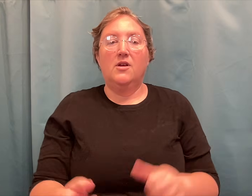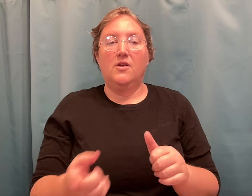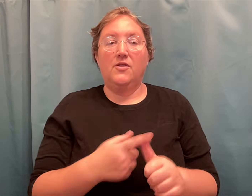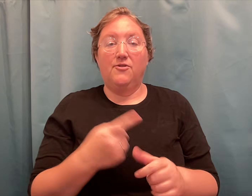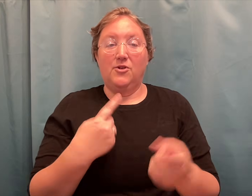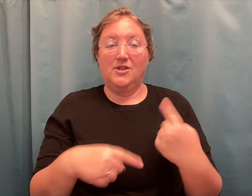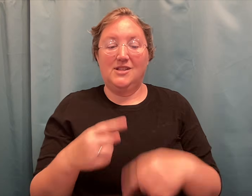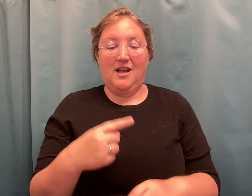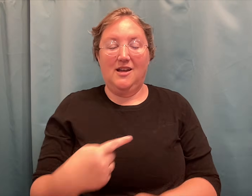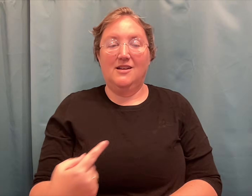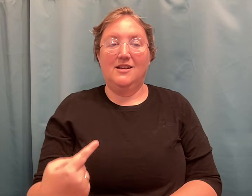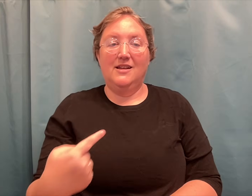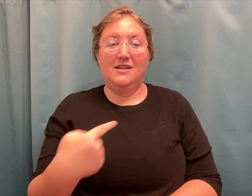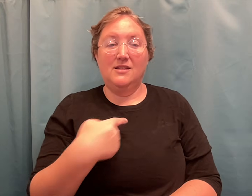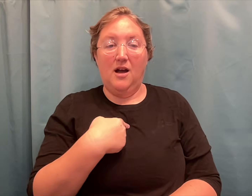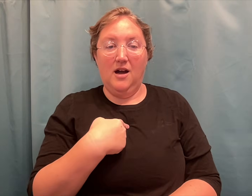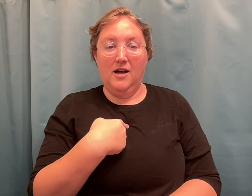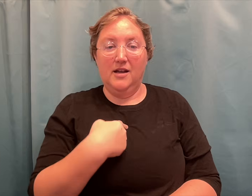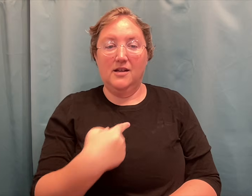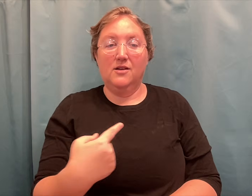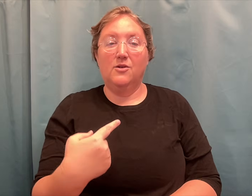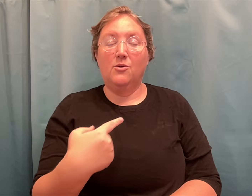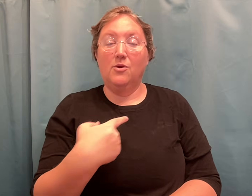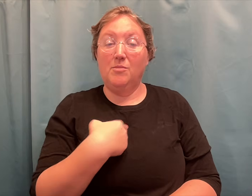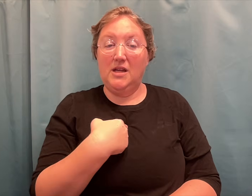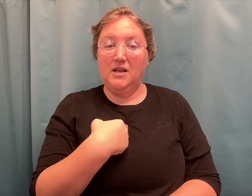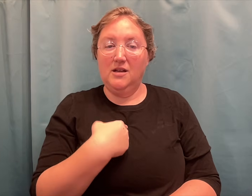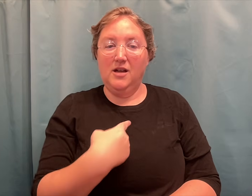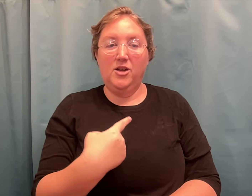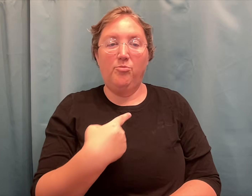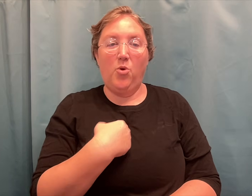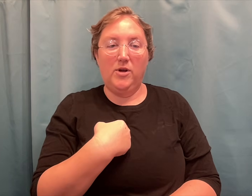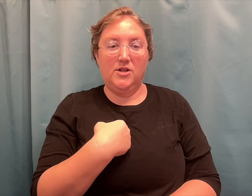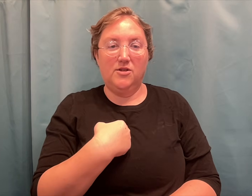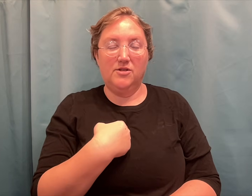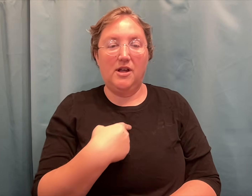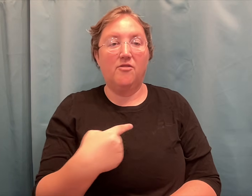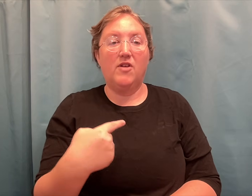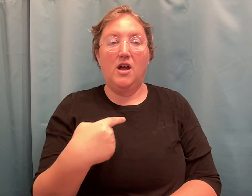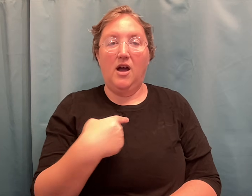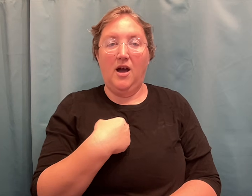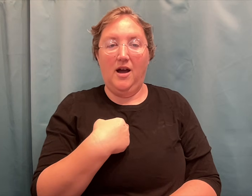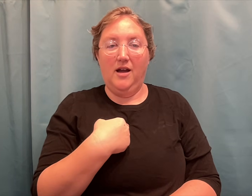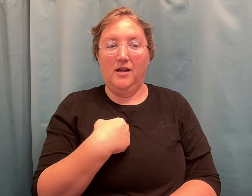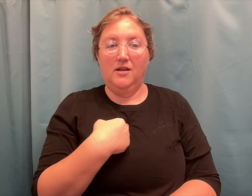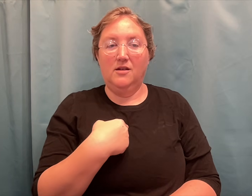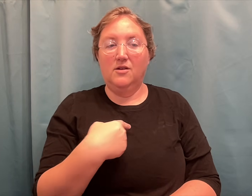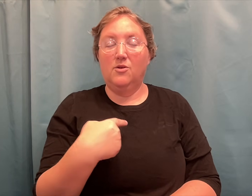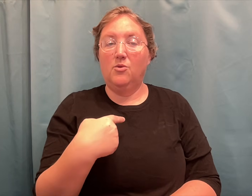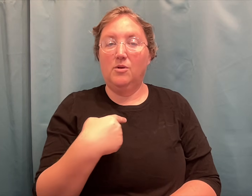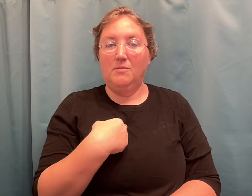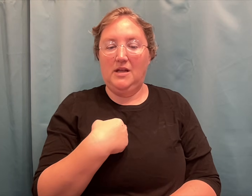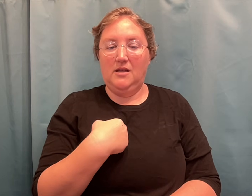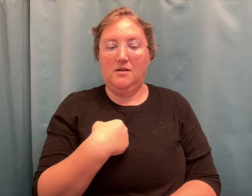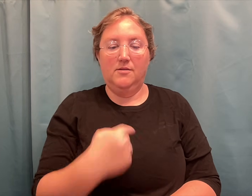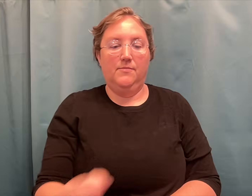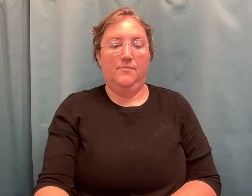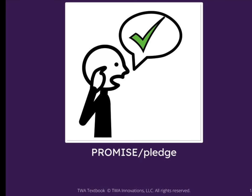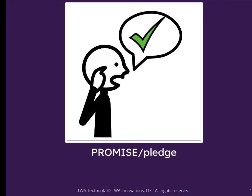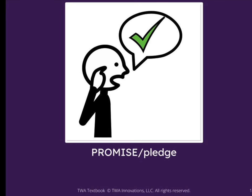The first sign is I or me, and you point to yourself. I or me.